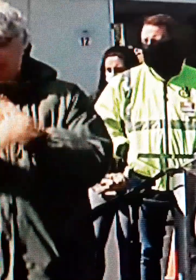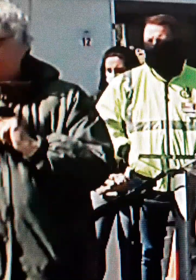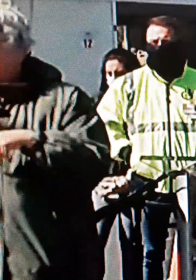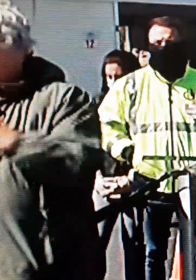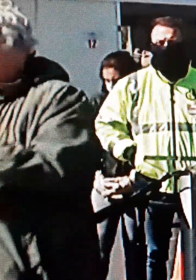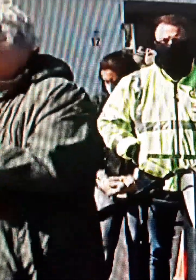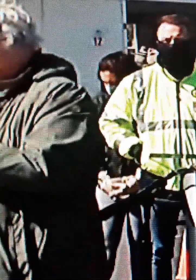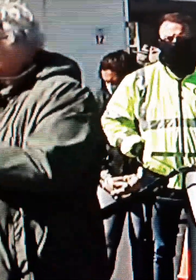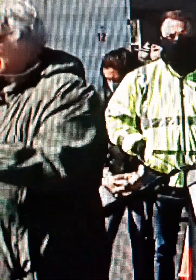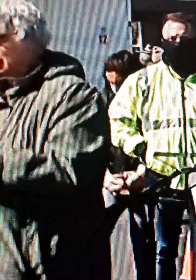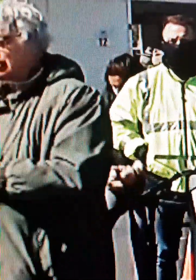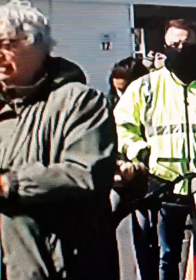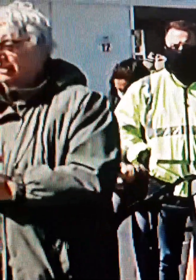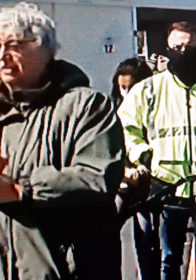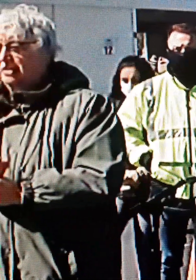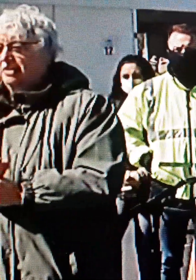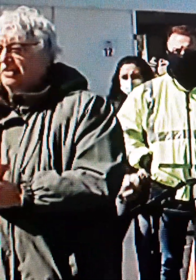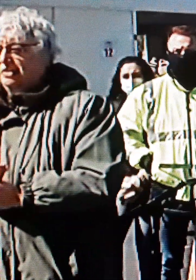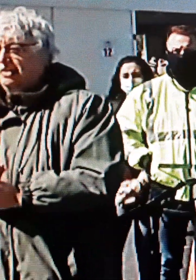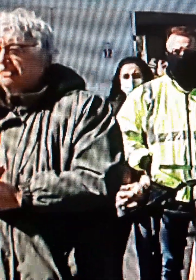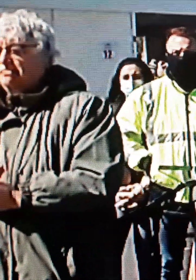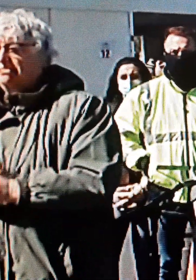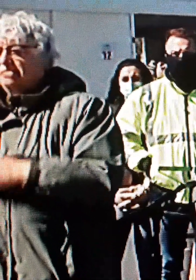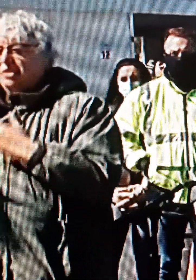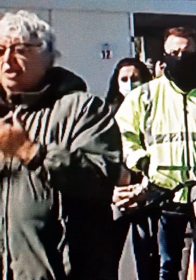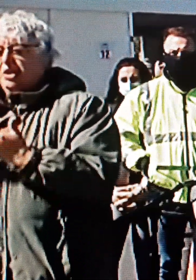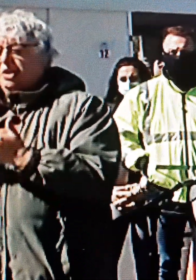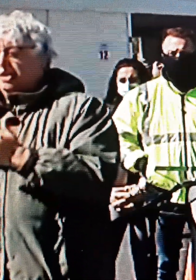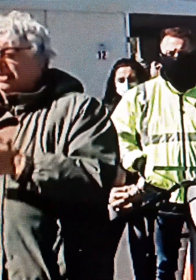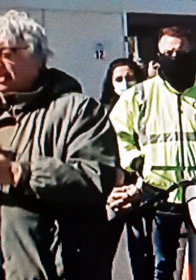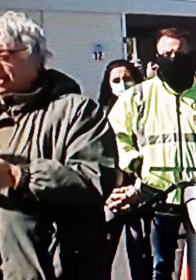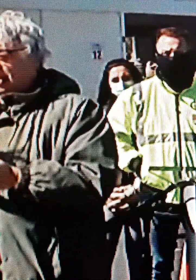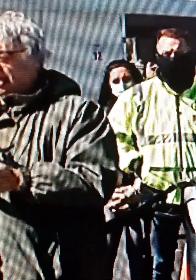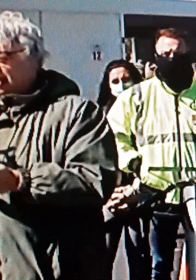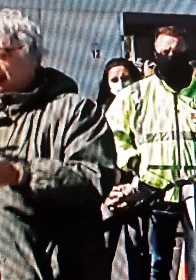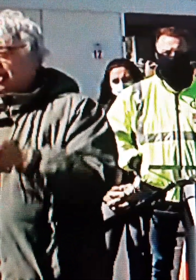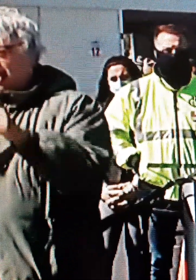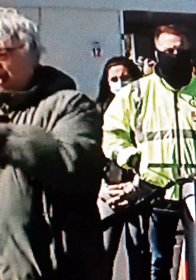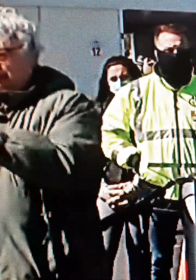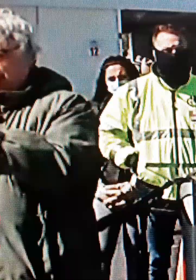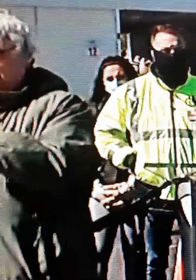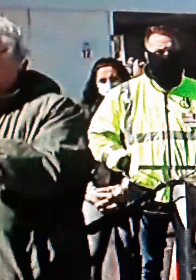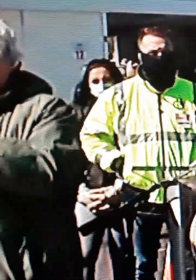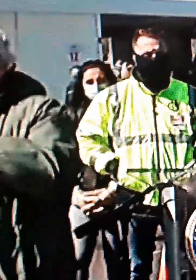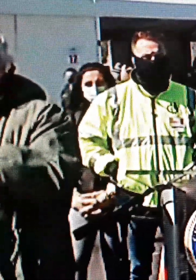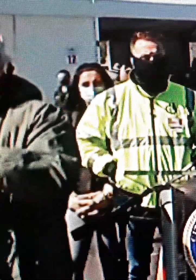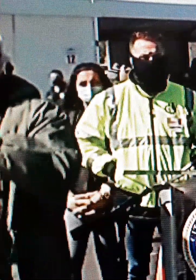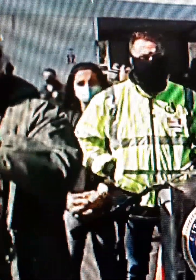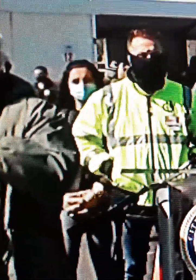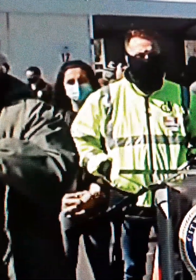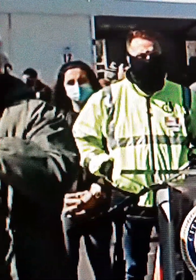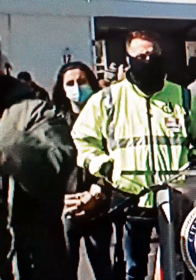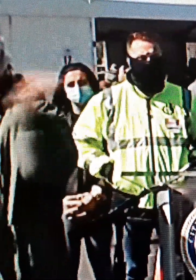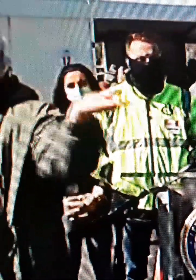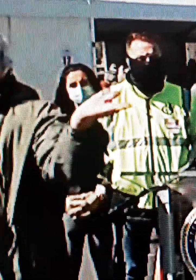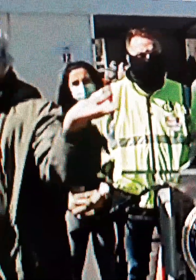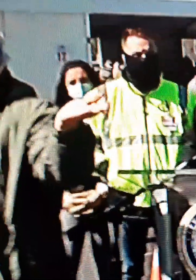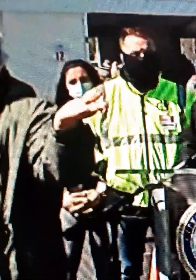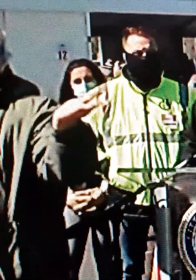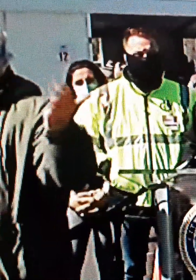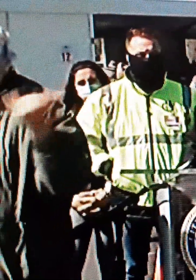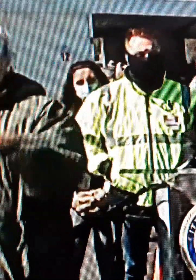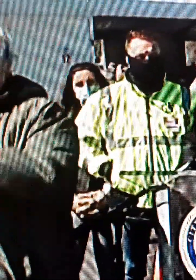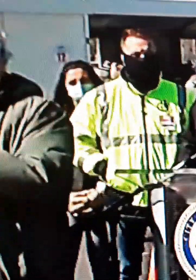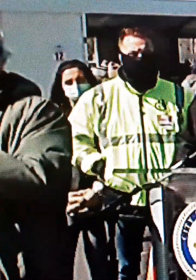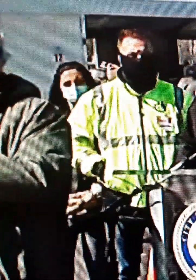thing I want to put out there is that all of our highways within the city of Houston are open. They're in good shape, but tonight